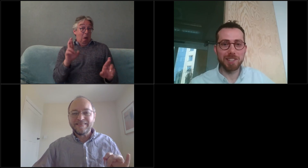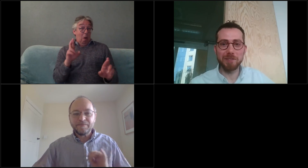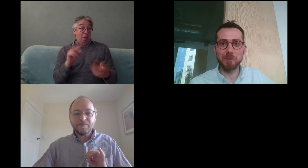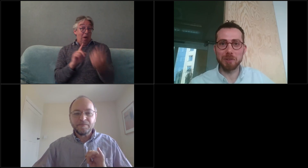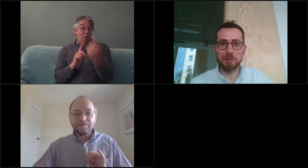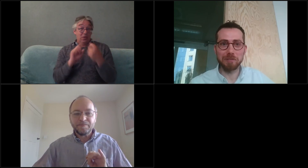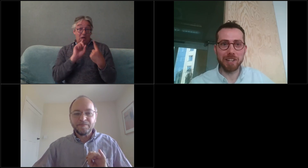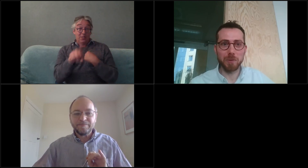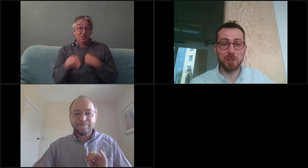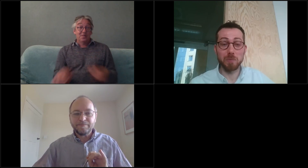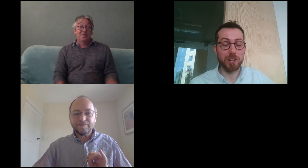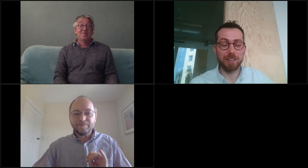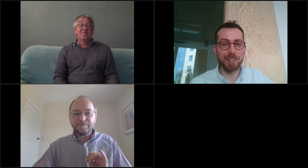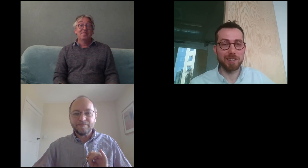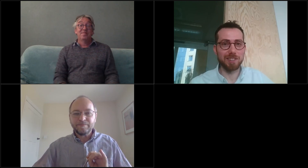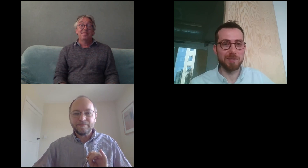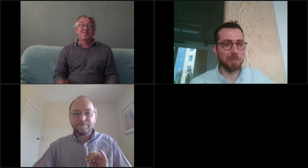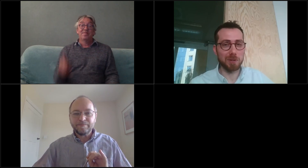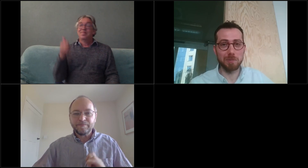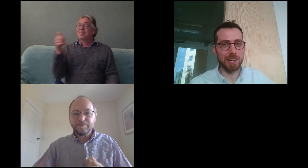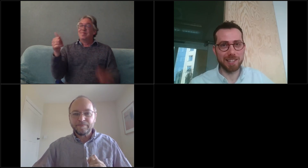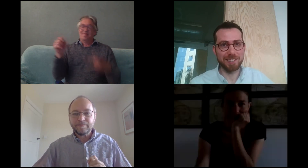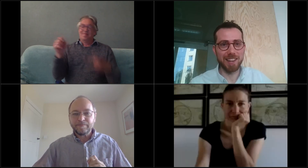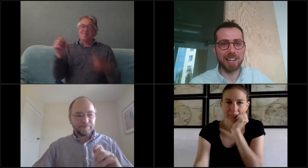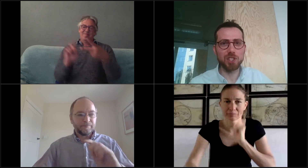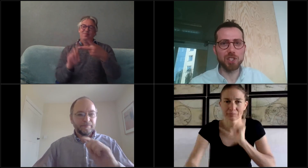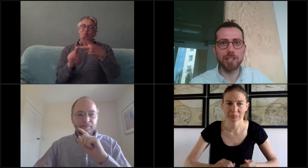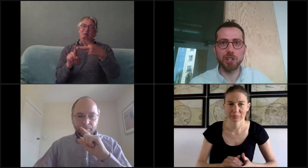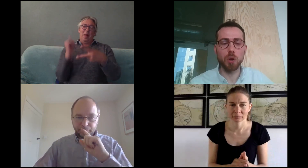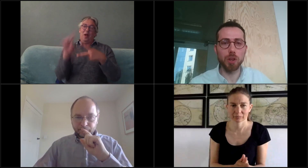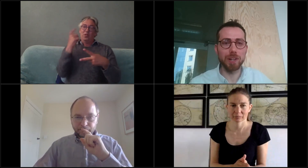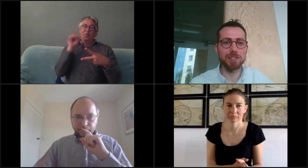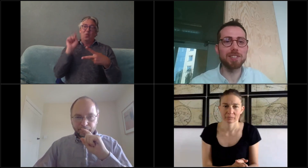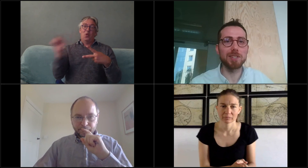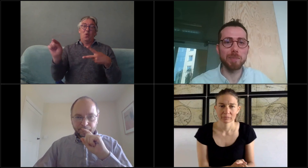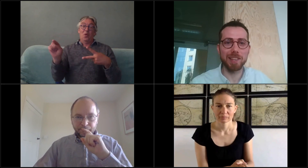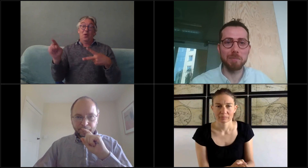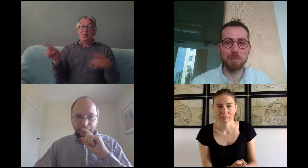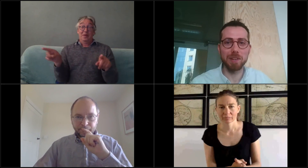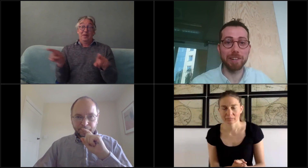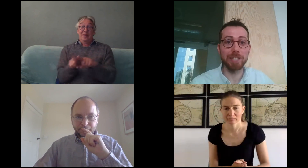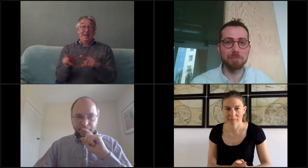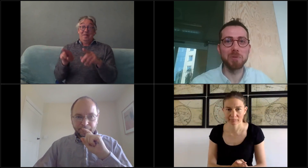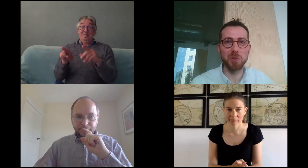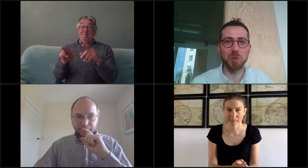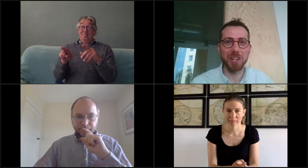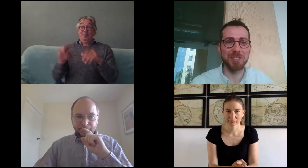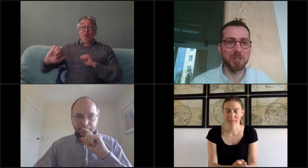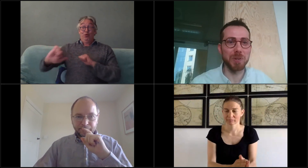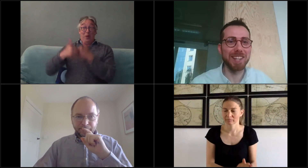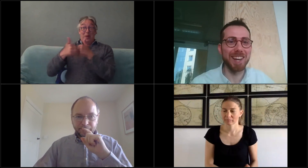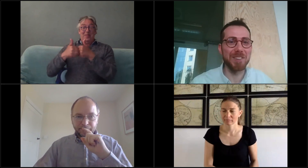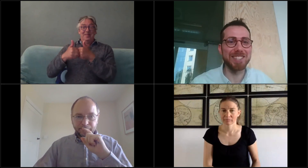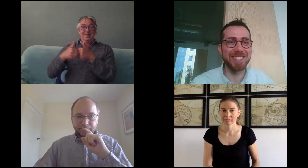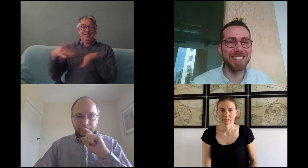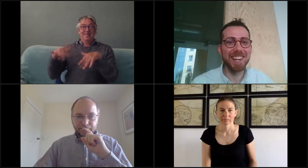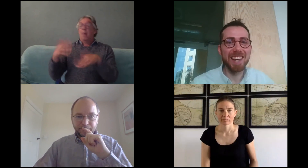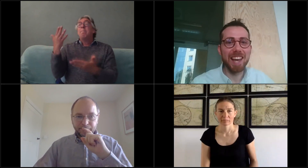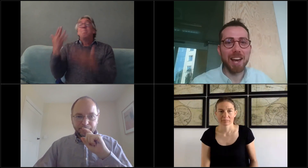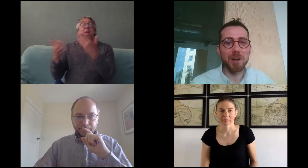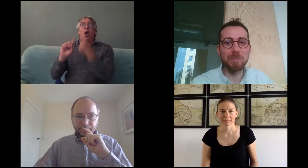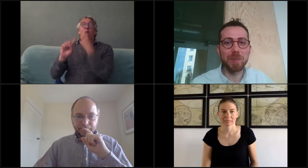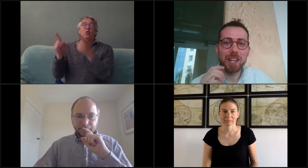going to deliver your final question, which I think is possibly as challenging, although I suspect there might be a very short answer to it, which